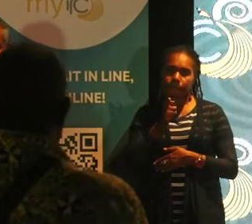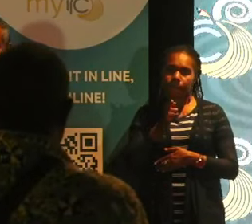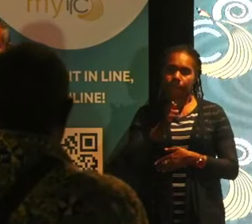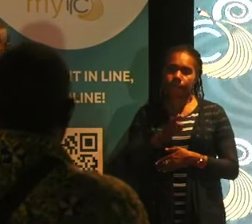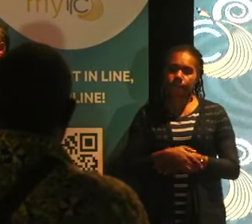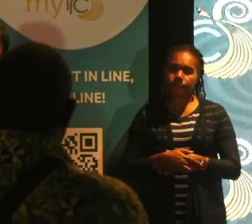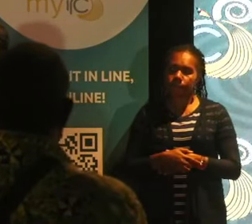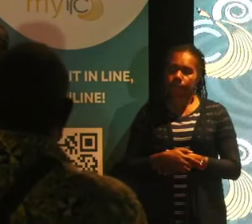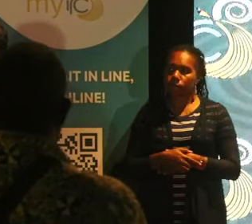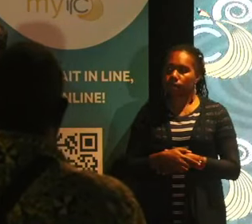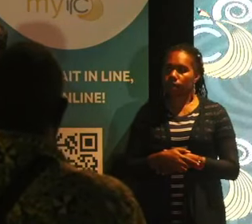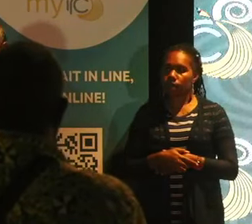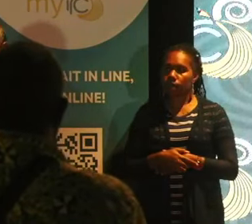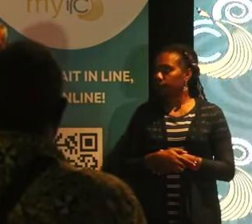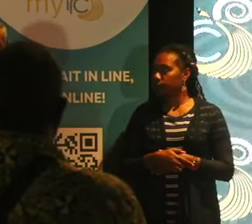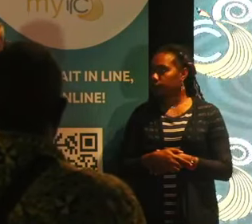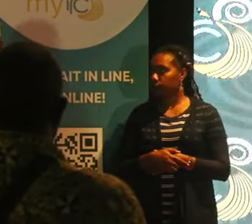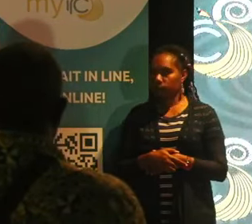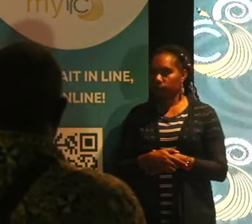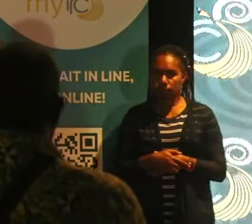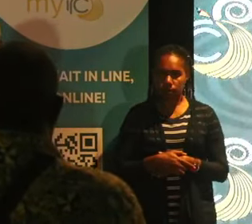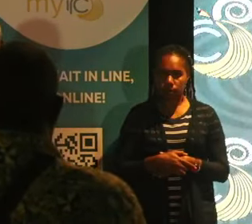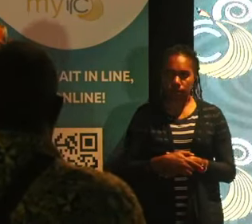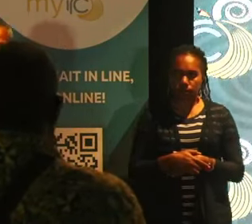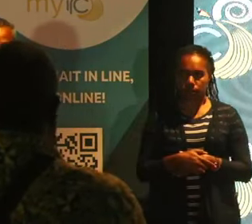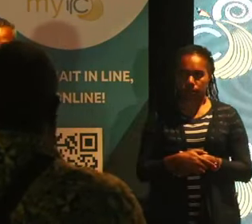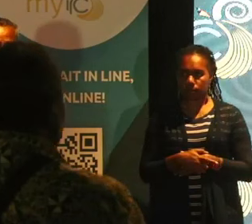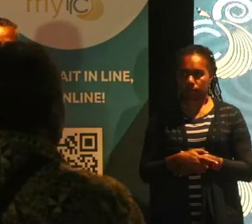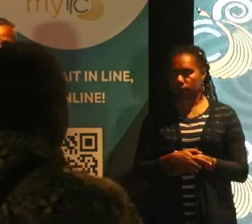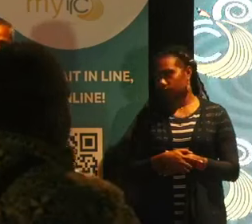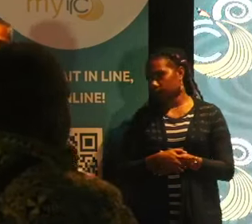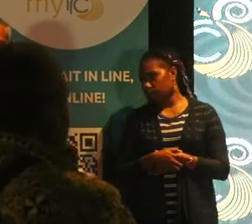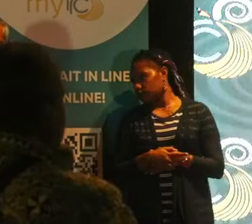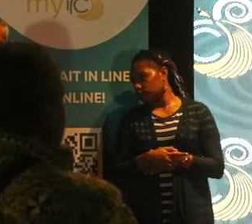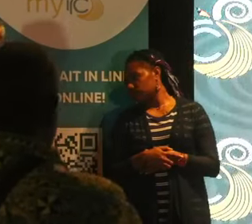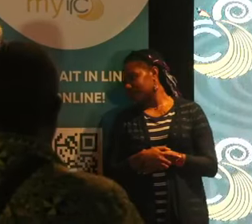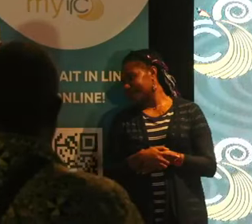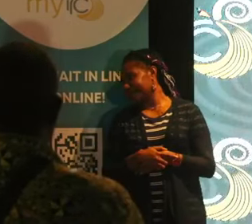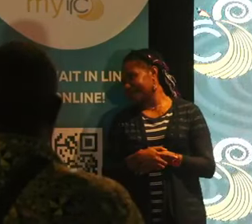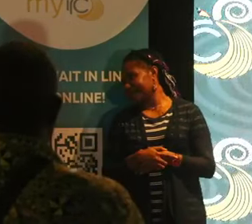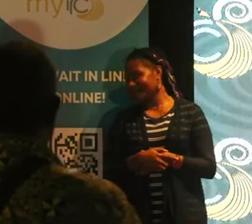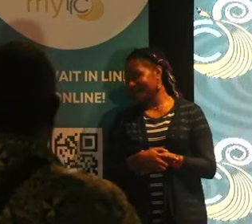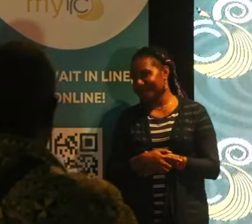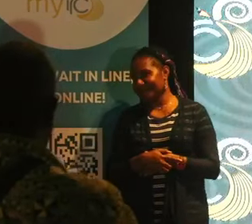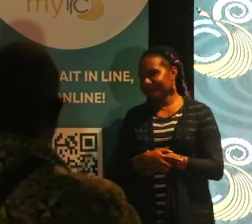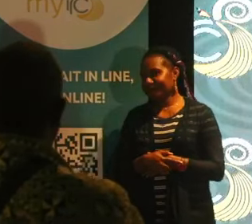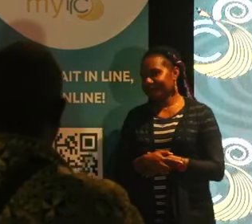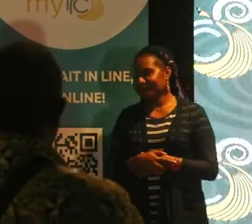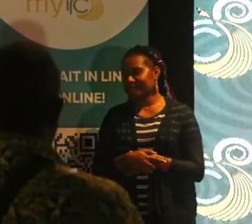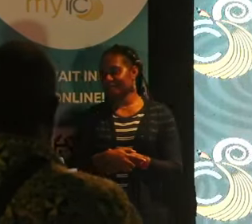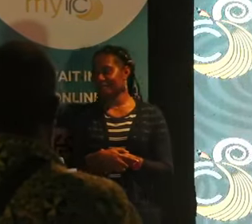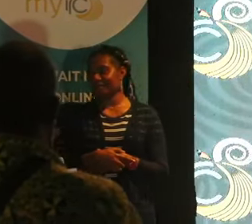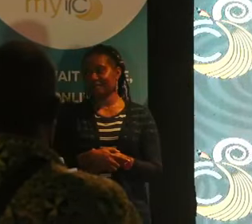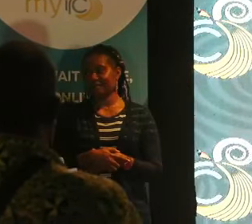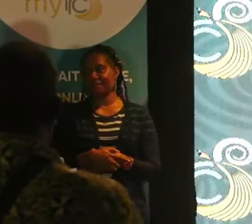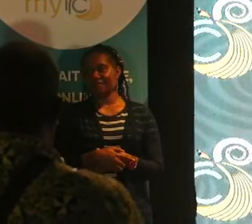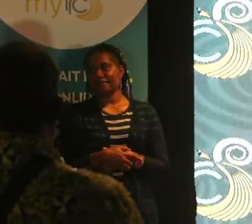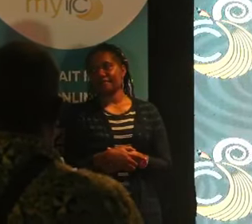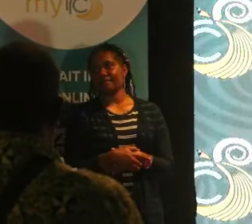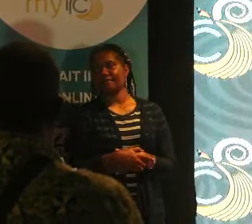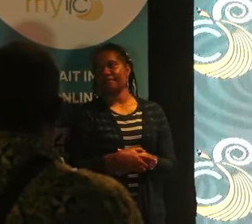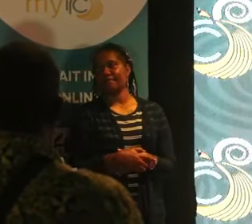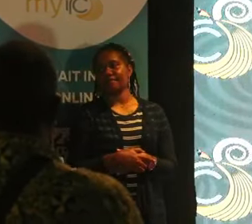Okay. Thank you. My name is Benjamin, and I want to thank the facilitators because I call all the